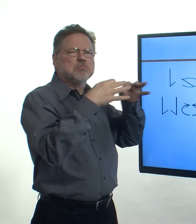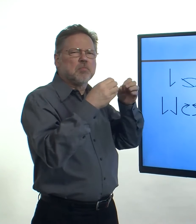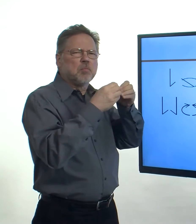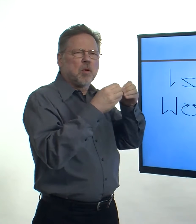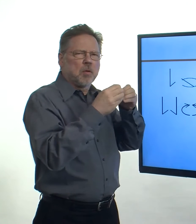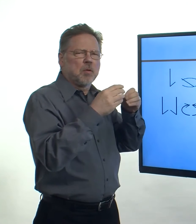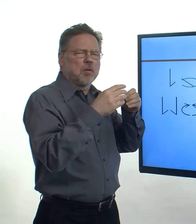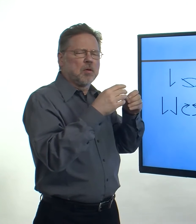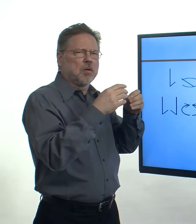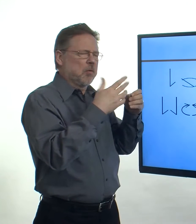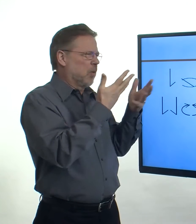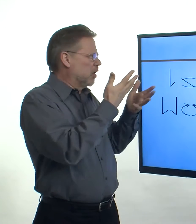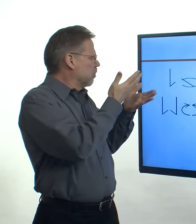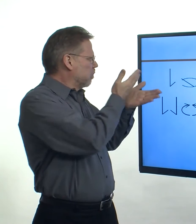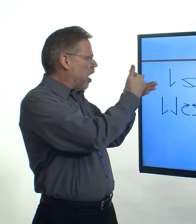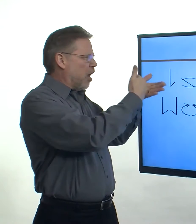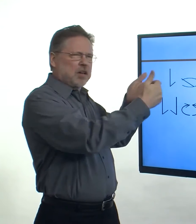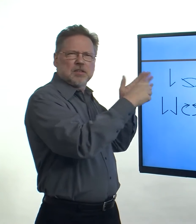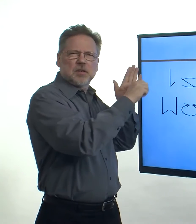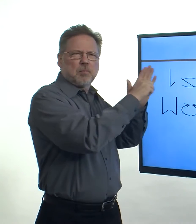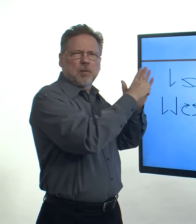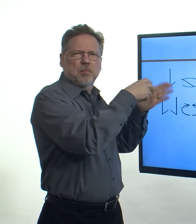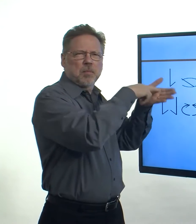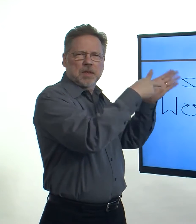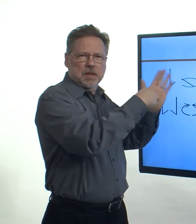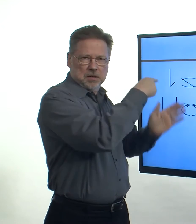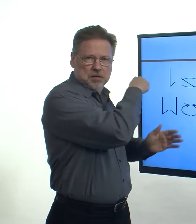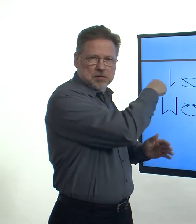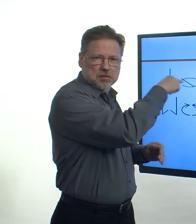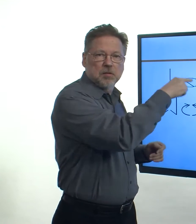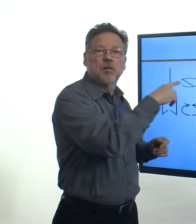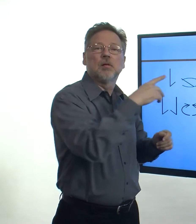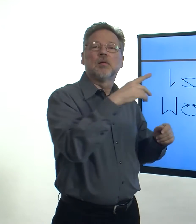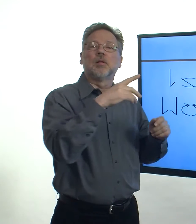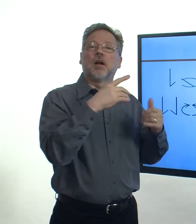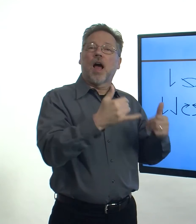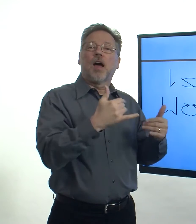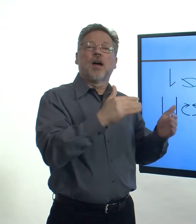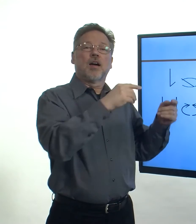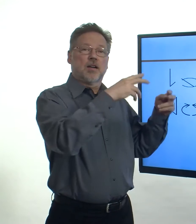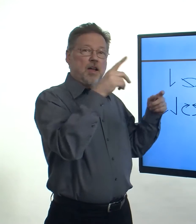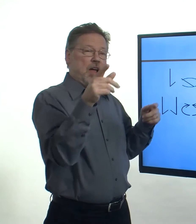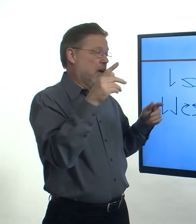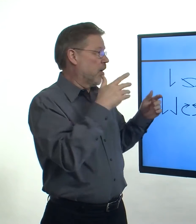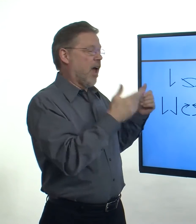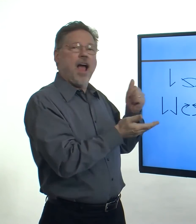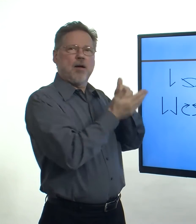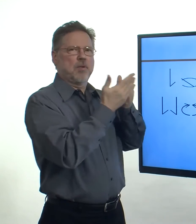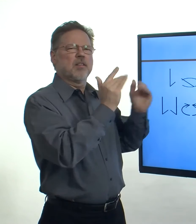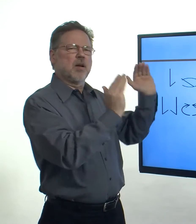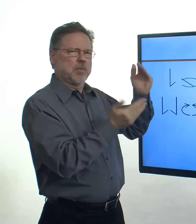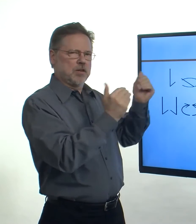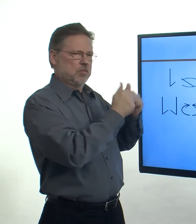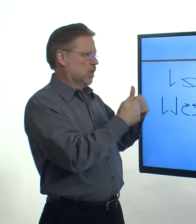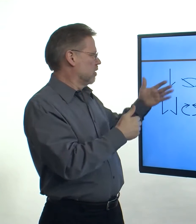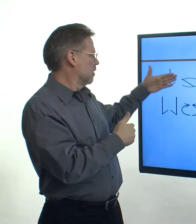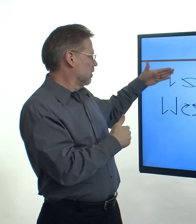I'll talk more about what those symbols mean. To start, it'll help to compare that notation with this one.